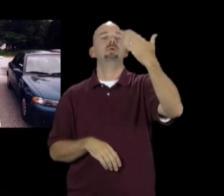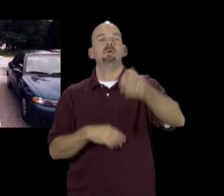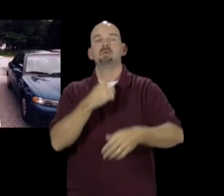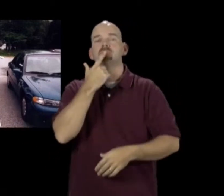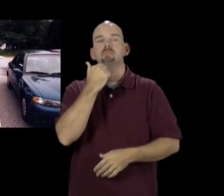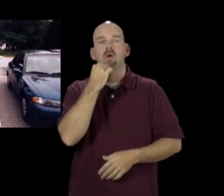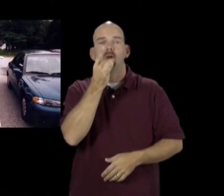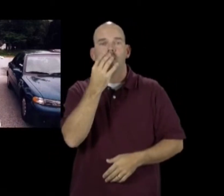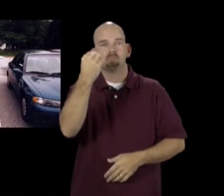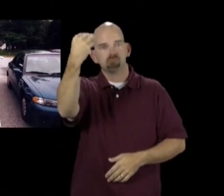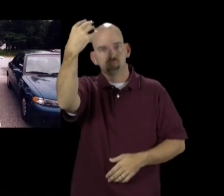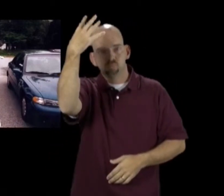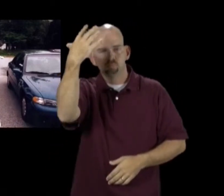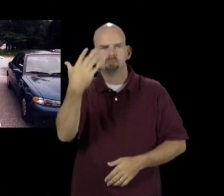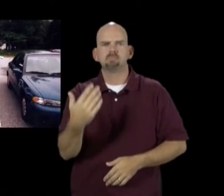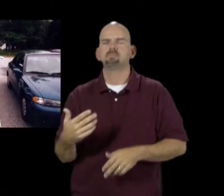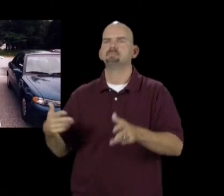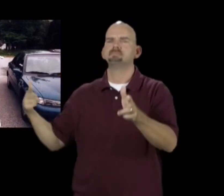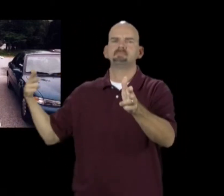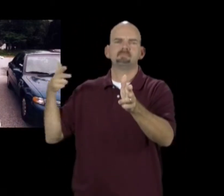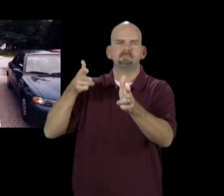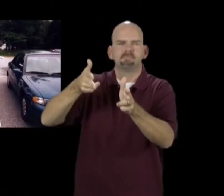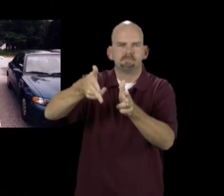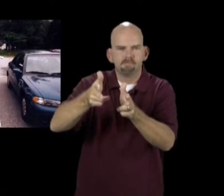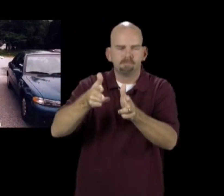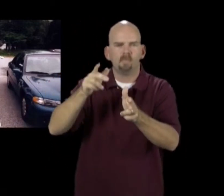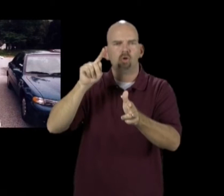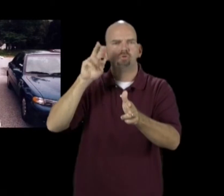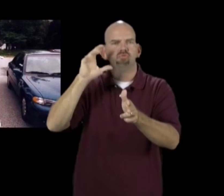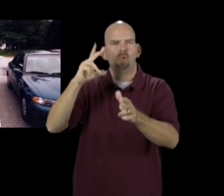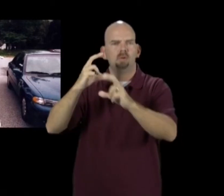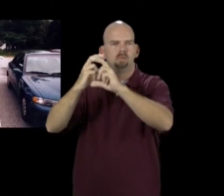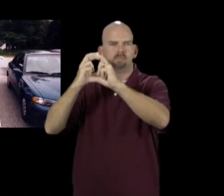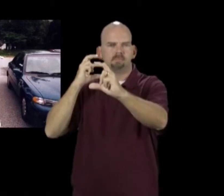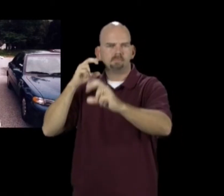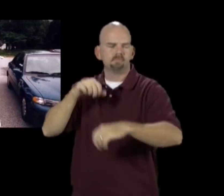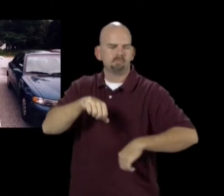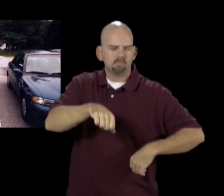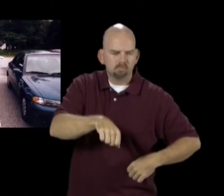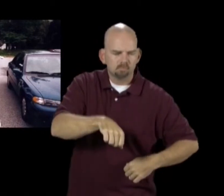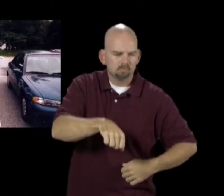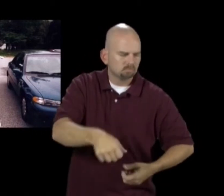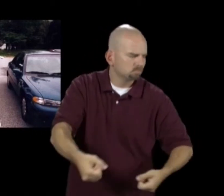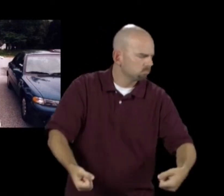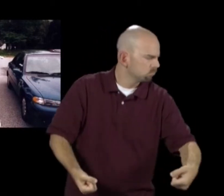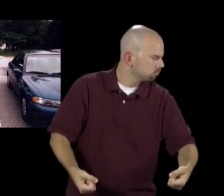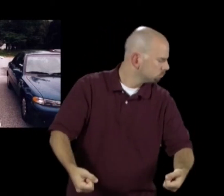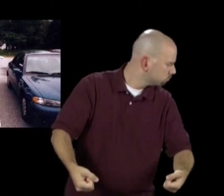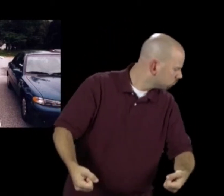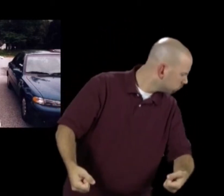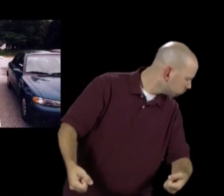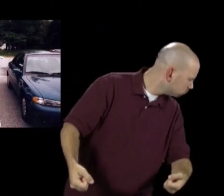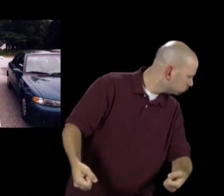A little later, I was stopped at a red light. This time, an 18-wheeler truck pulled up next to